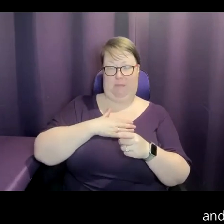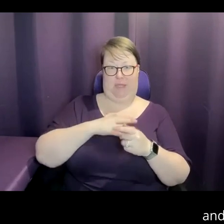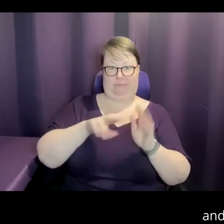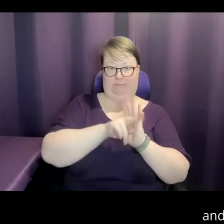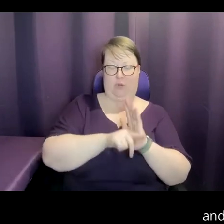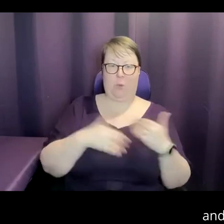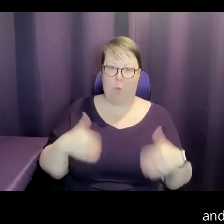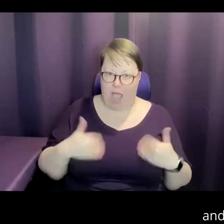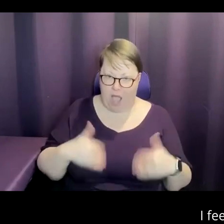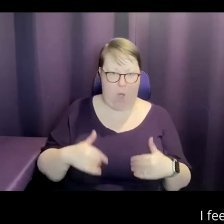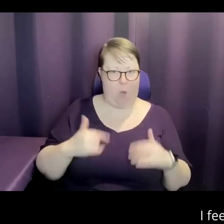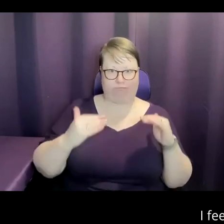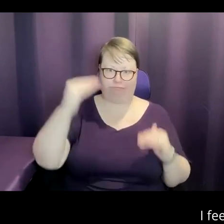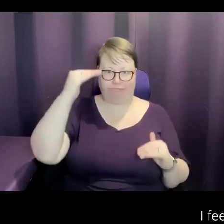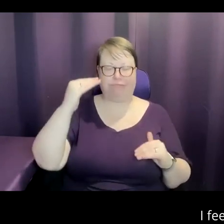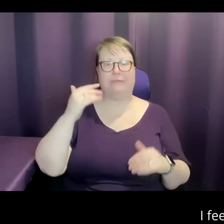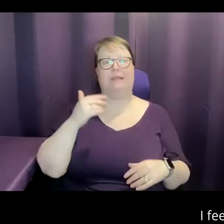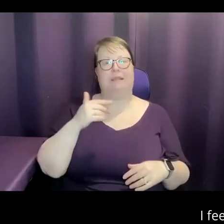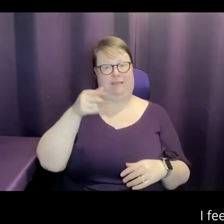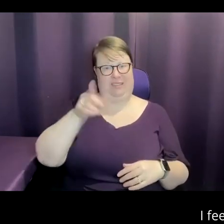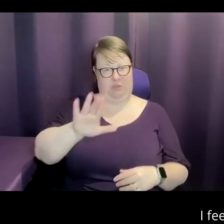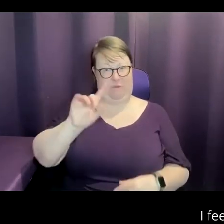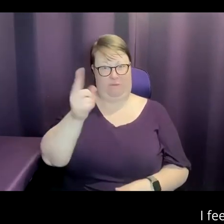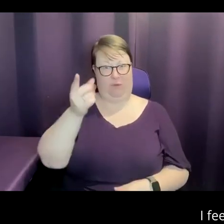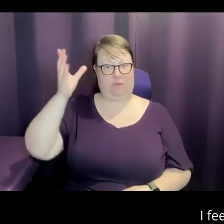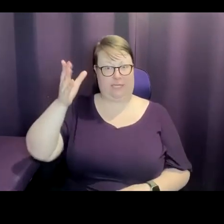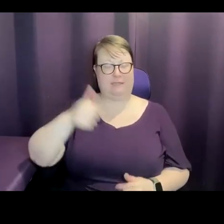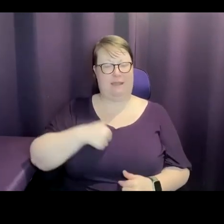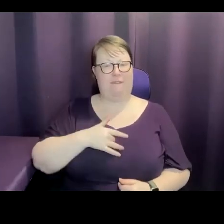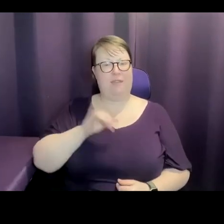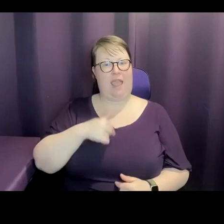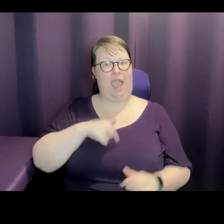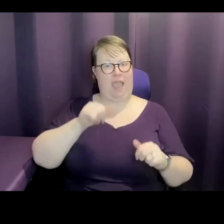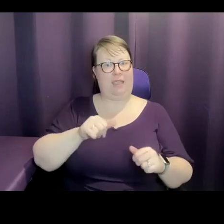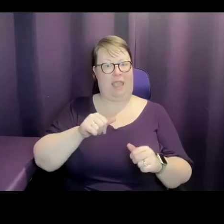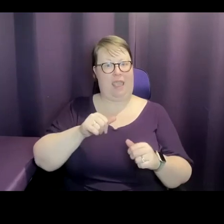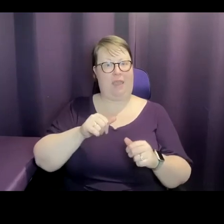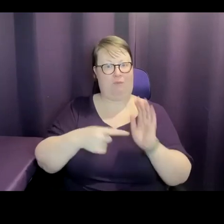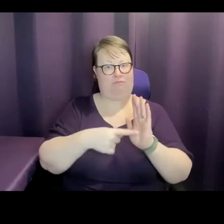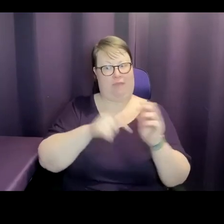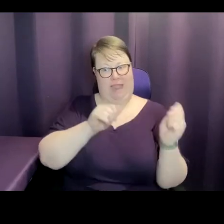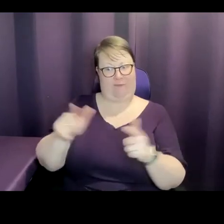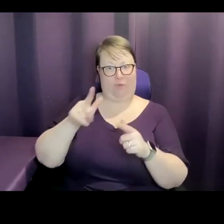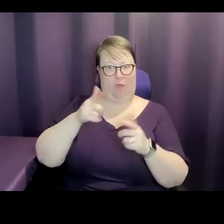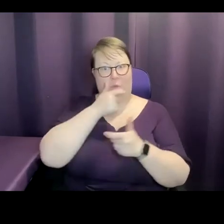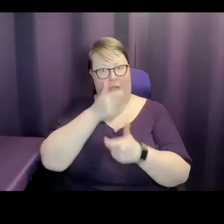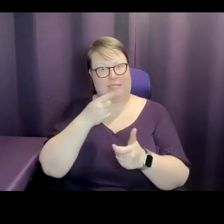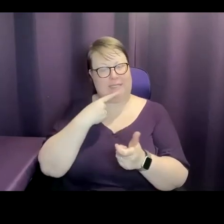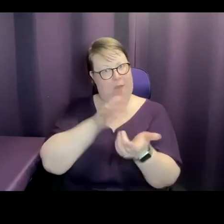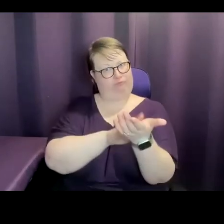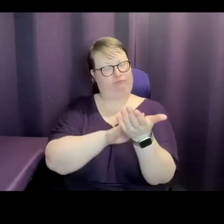this to be your first presentation, I feel like I would speak for everybody in the audience to say brava. Wonderful